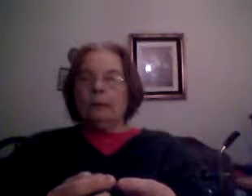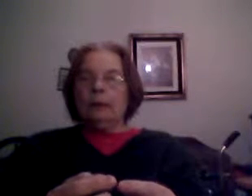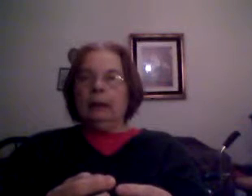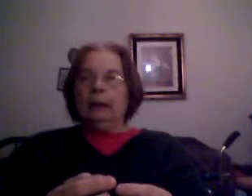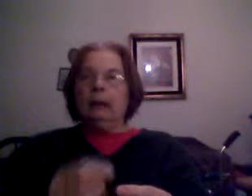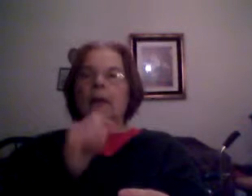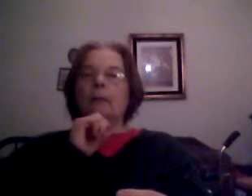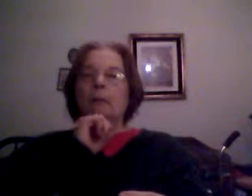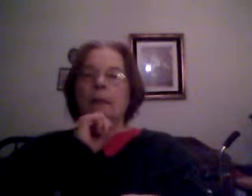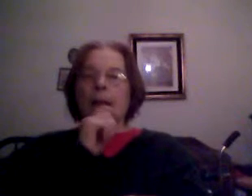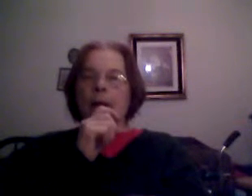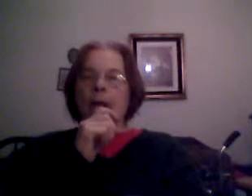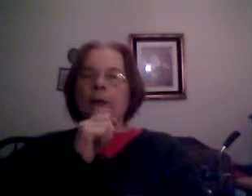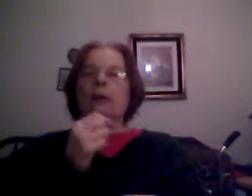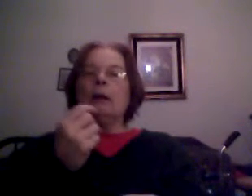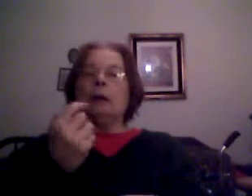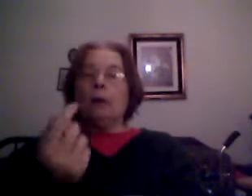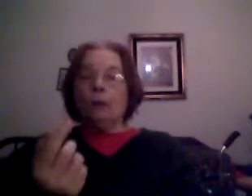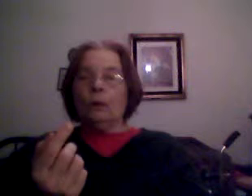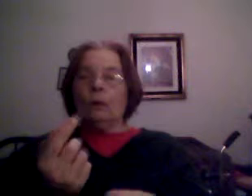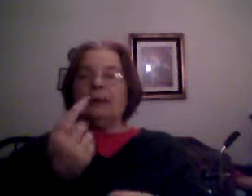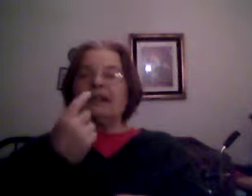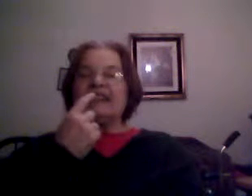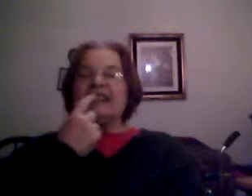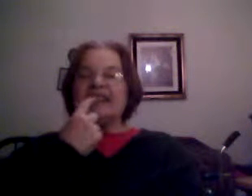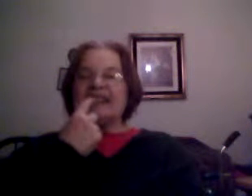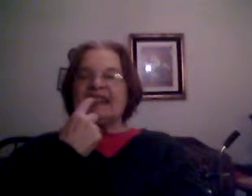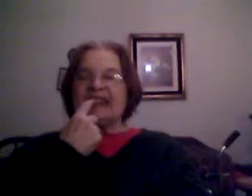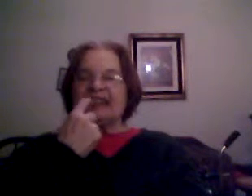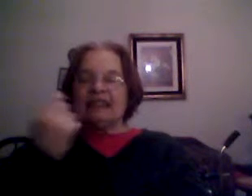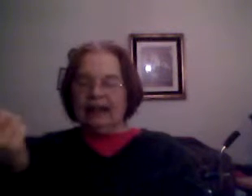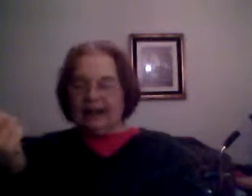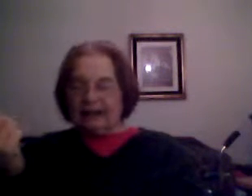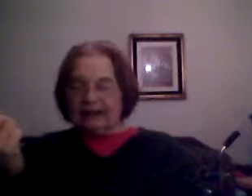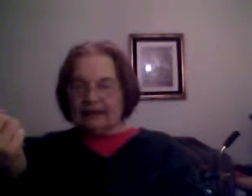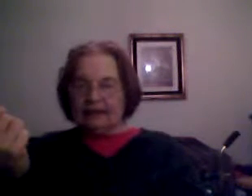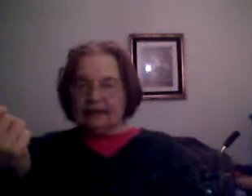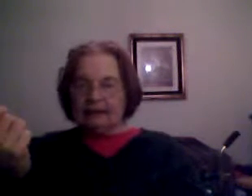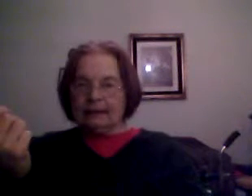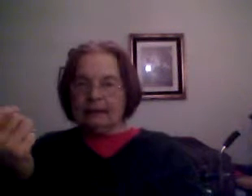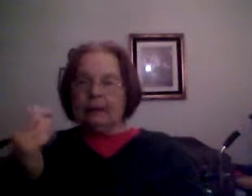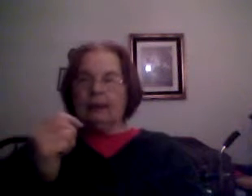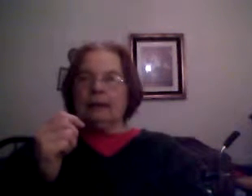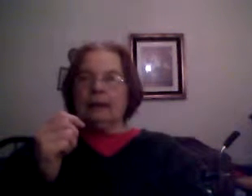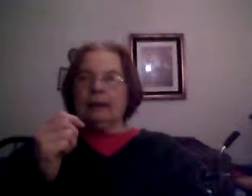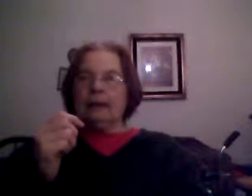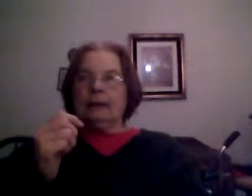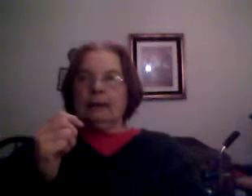could be metal or glass. and